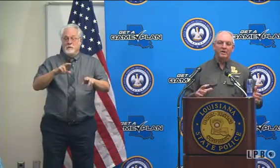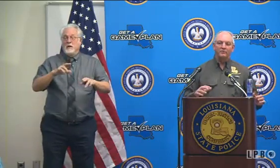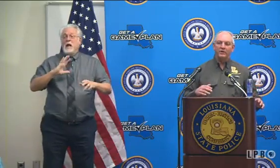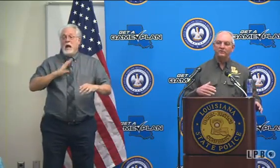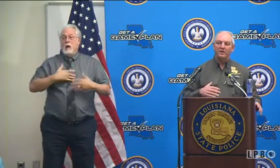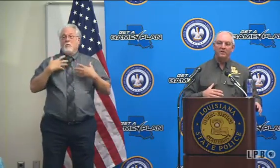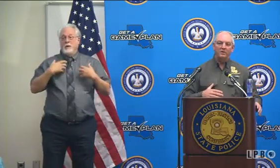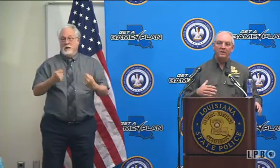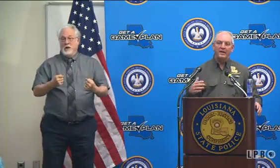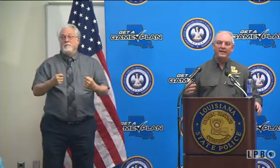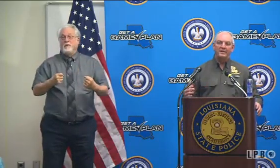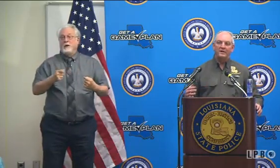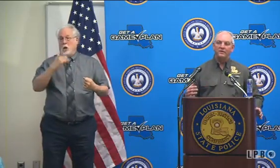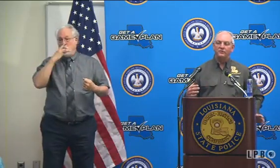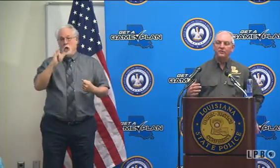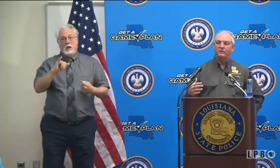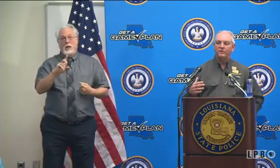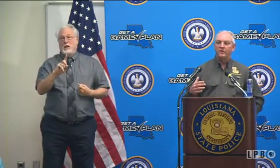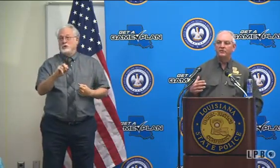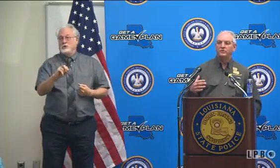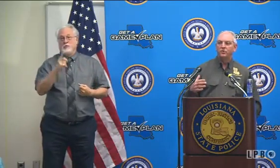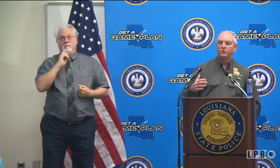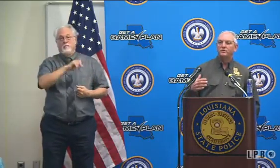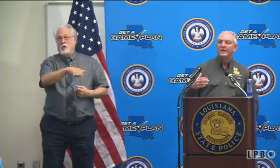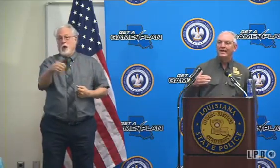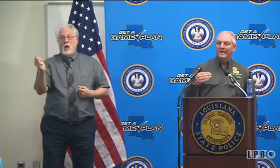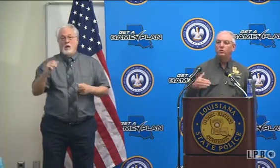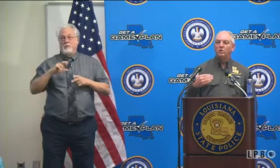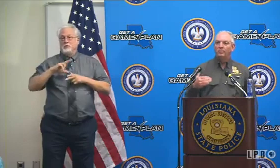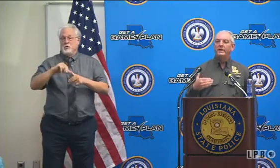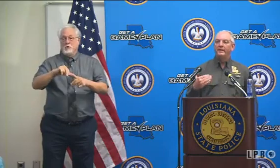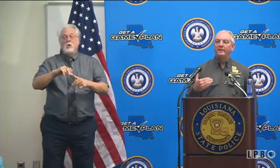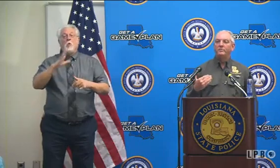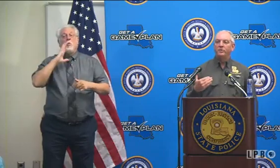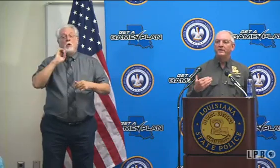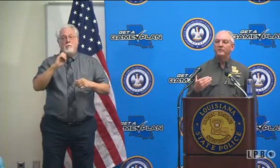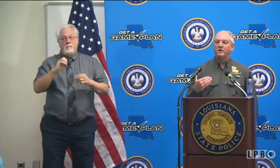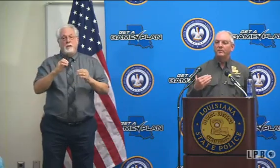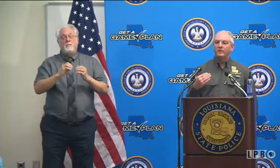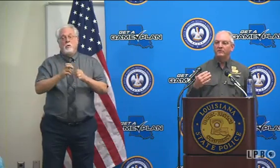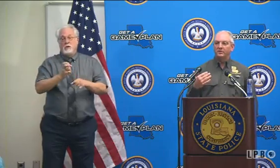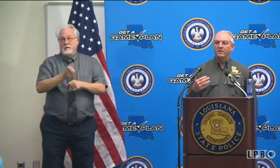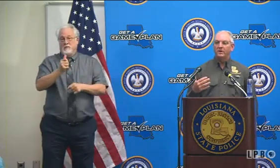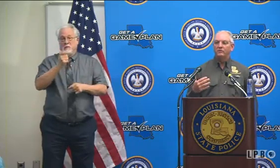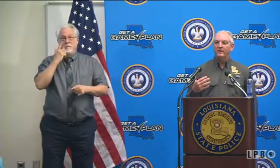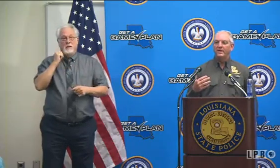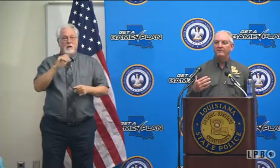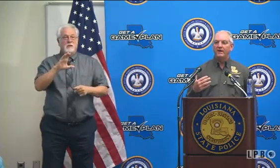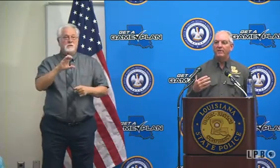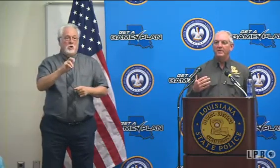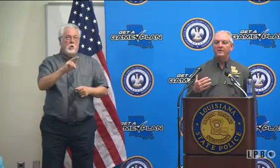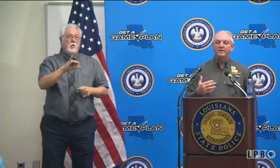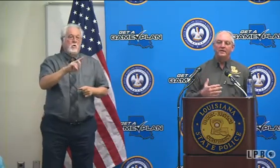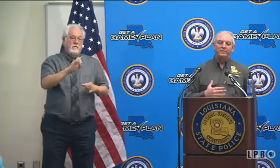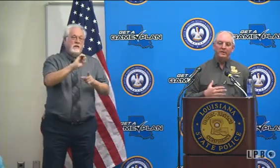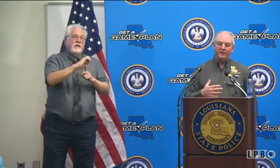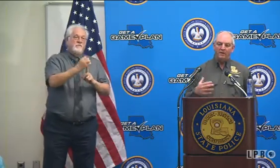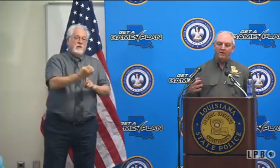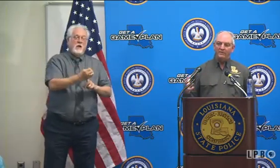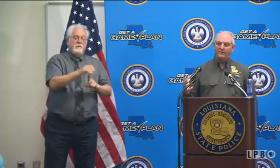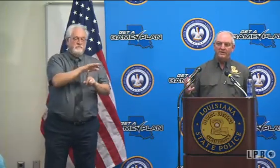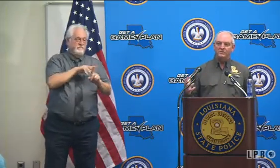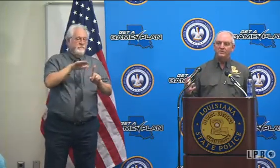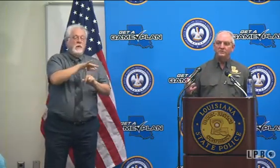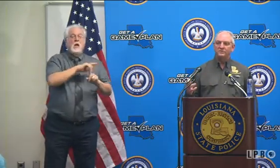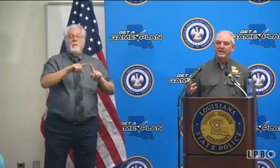our recovery is going to look like it does for other storms. It will be a little more difficult because of the COVID environment, but